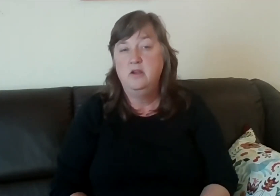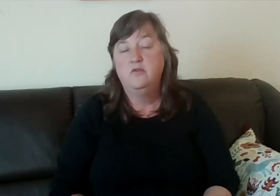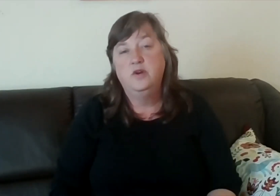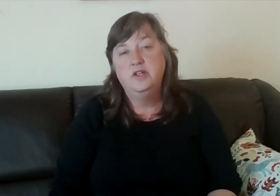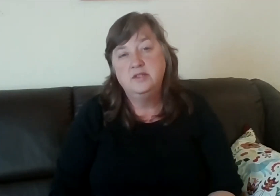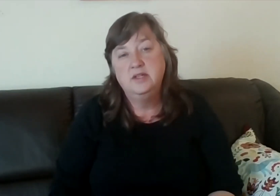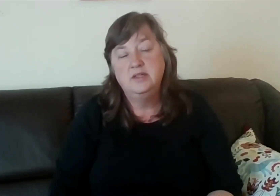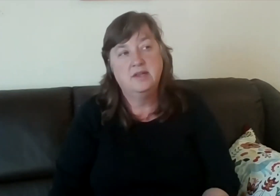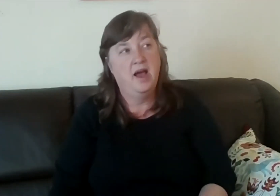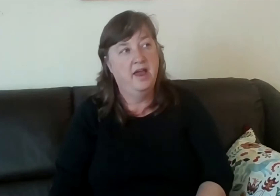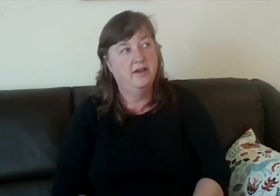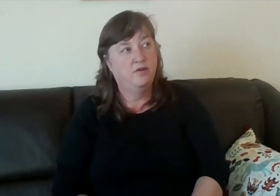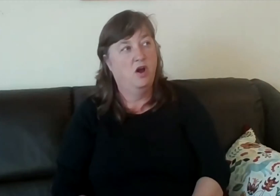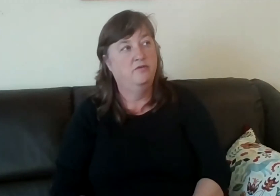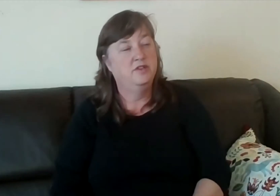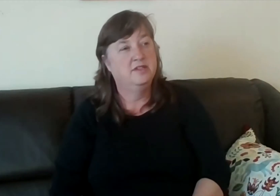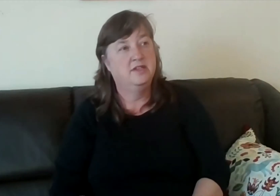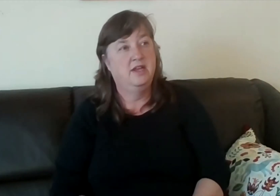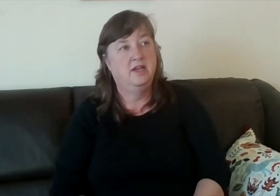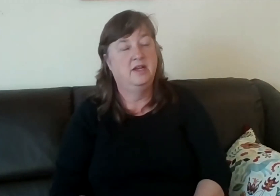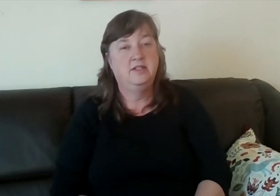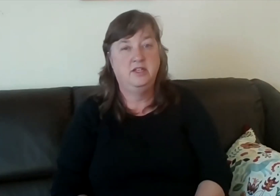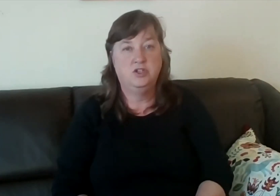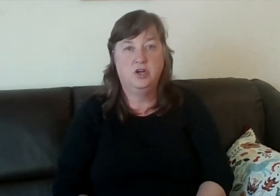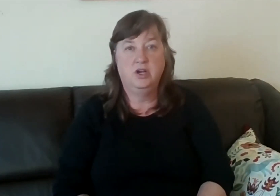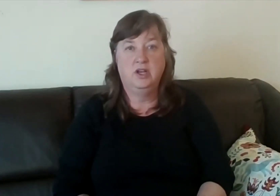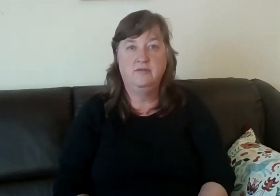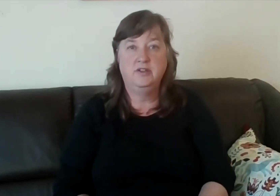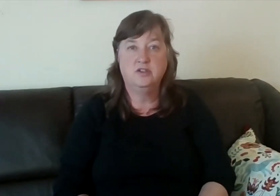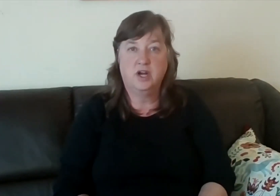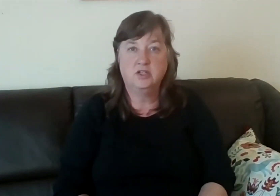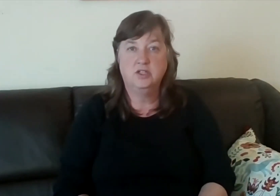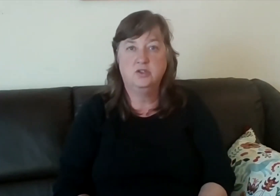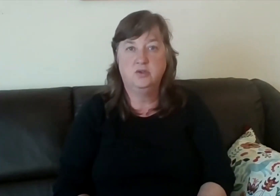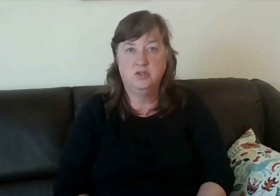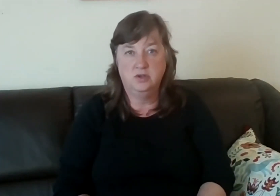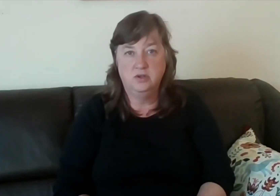For instance, I have often seen a teacher give instructions to a student,